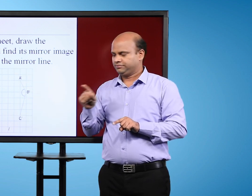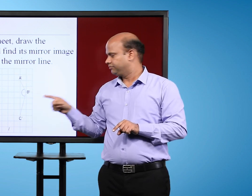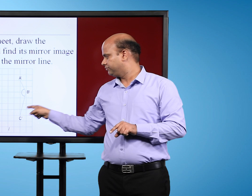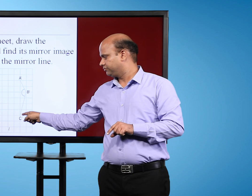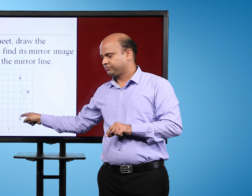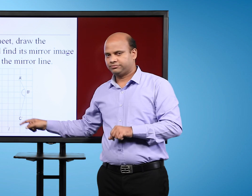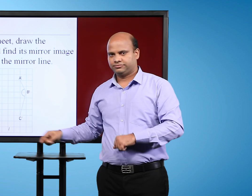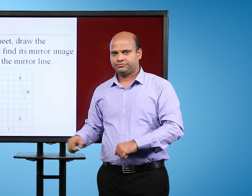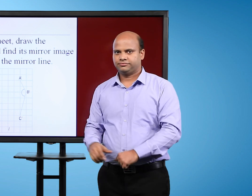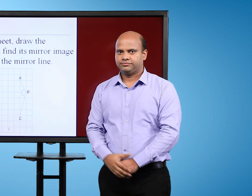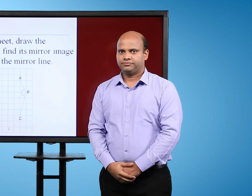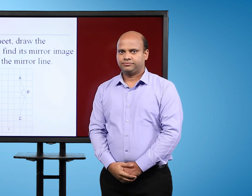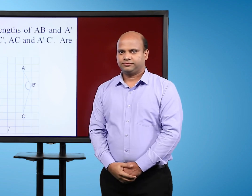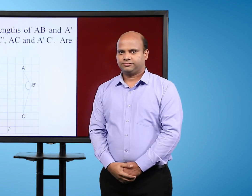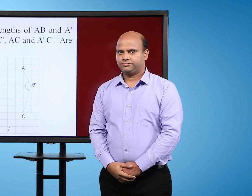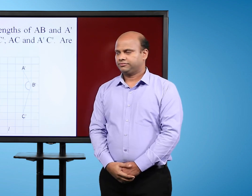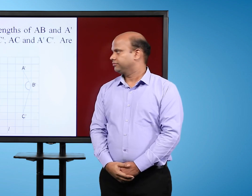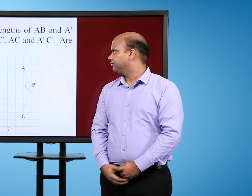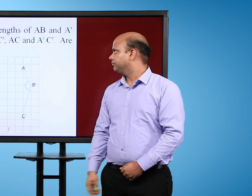and L as the mirror line.